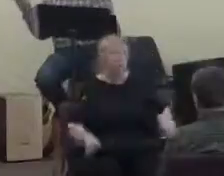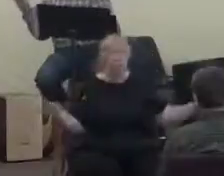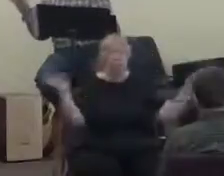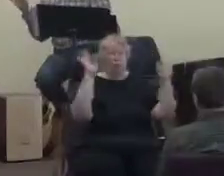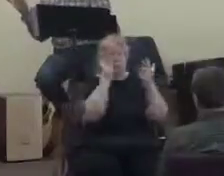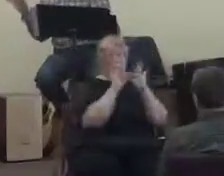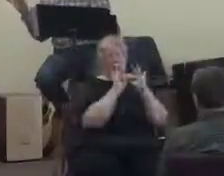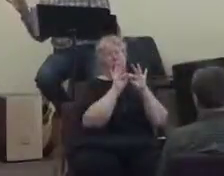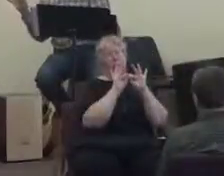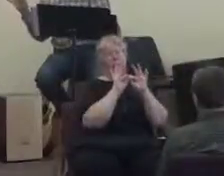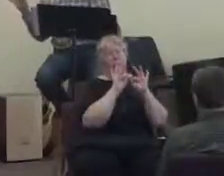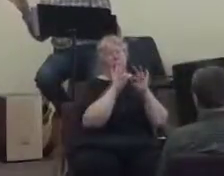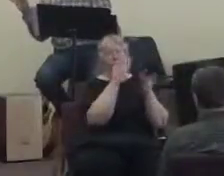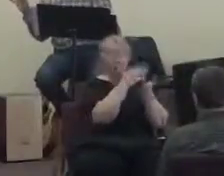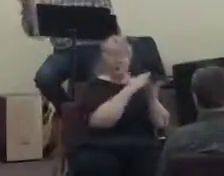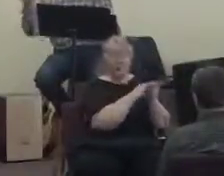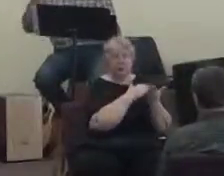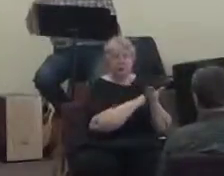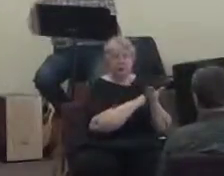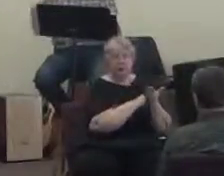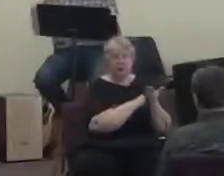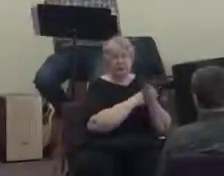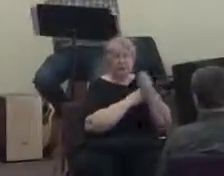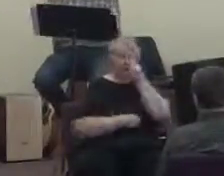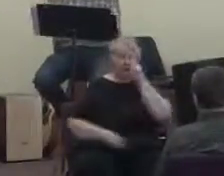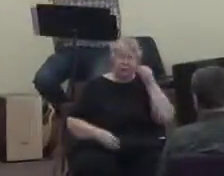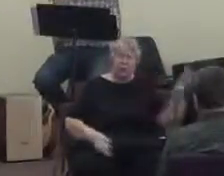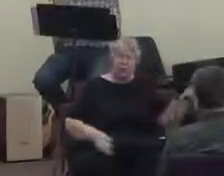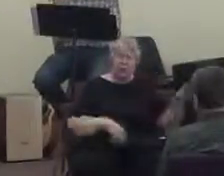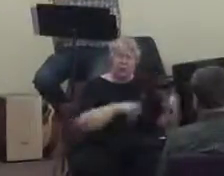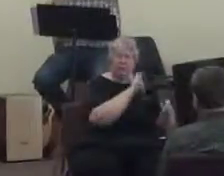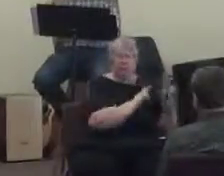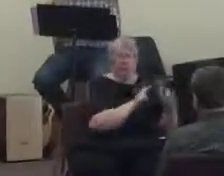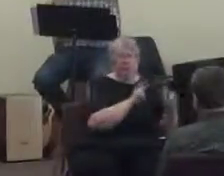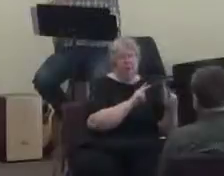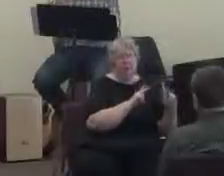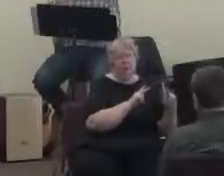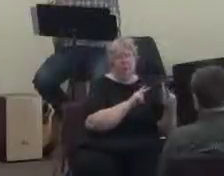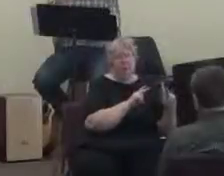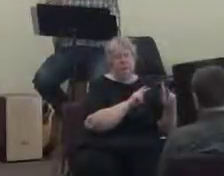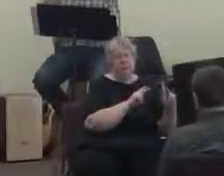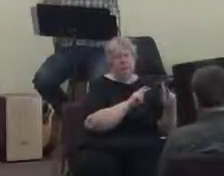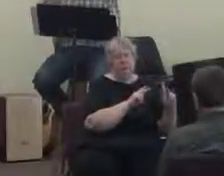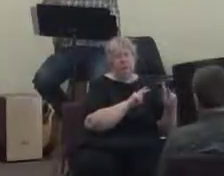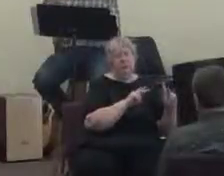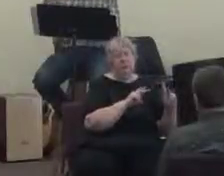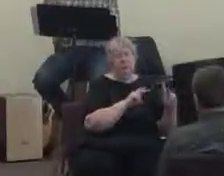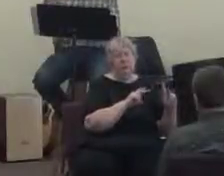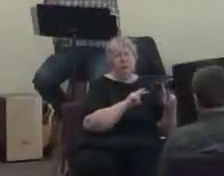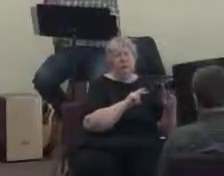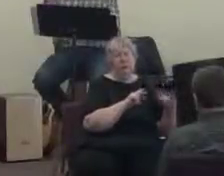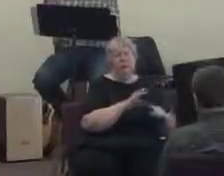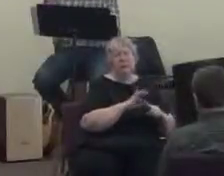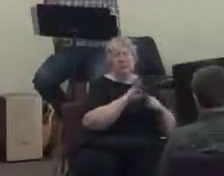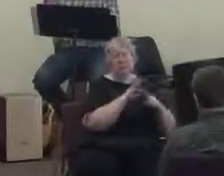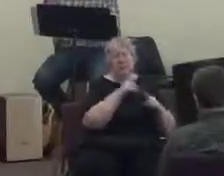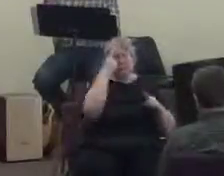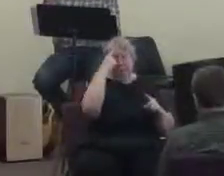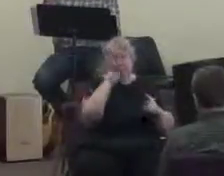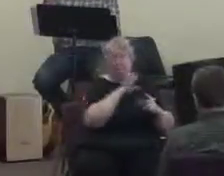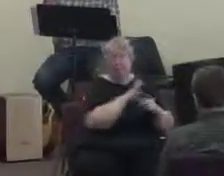listen to what man's got to say, unless he's righteous, spiritual, and upright, because he will guide you wrong every